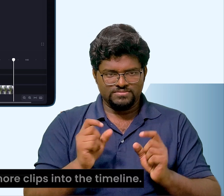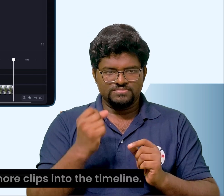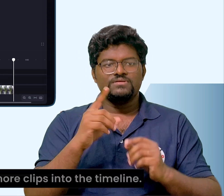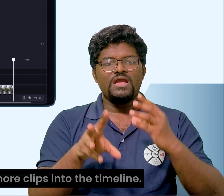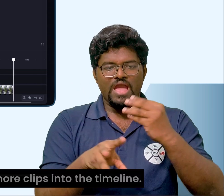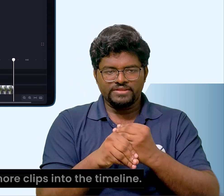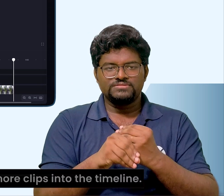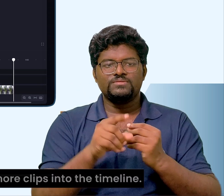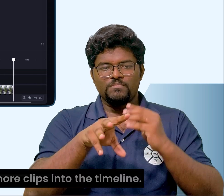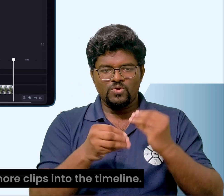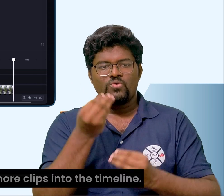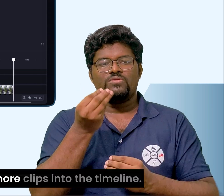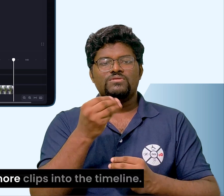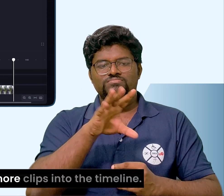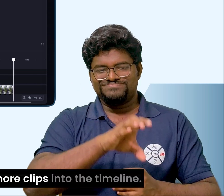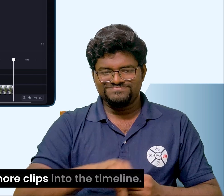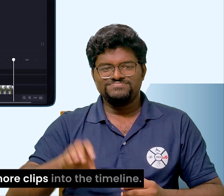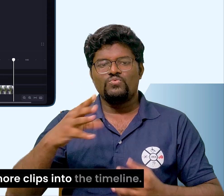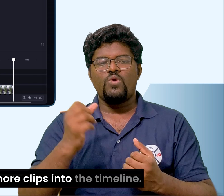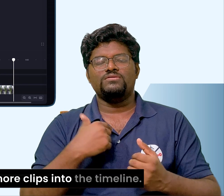Again, drag and drop more clips into the timeline.